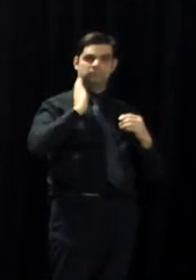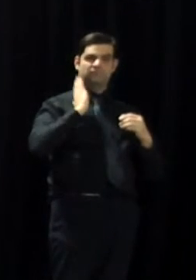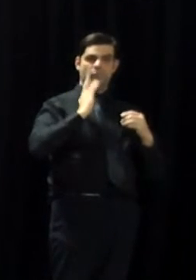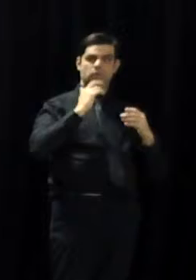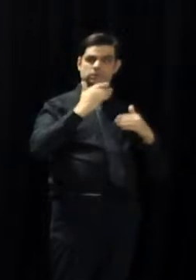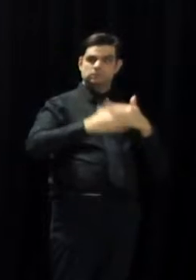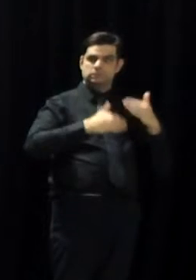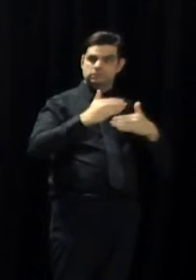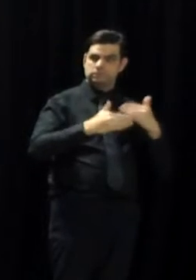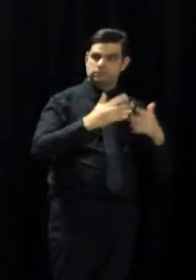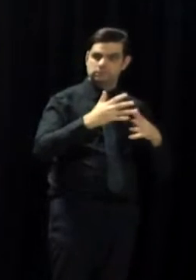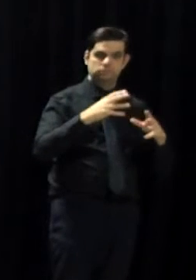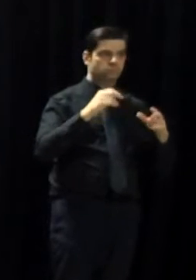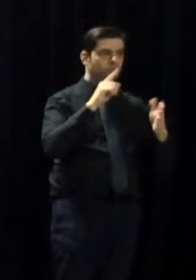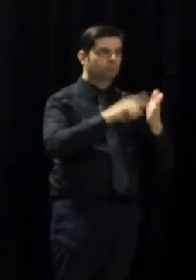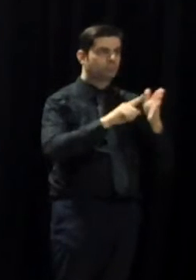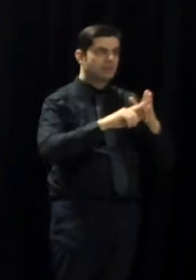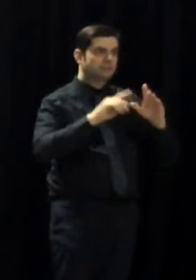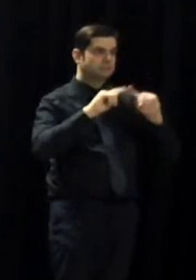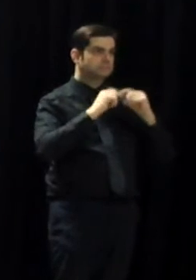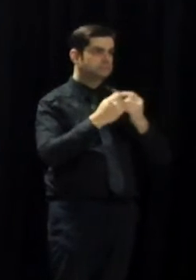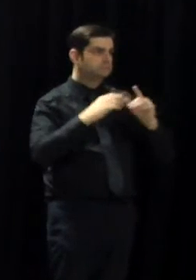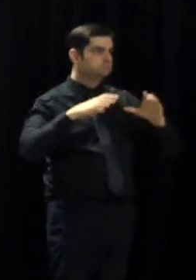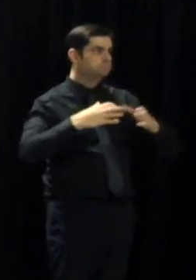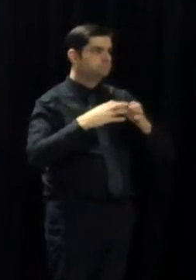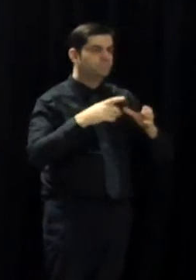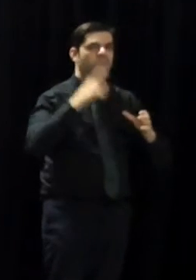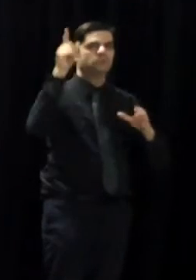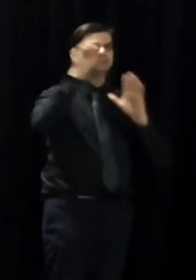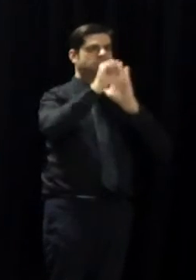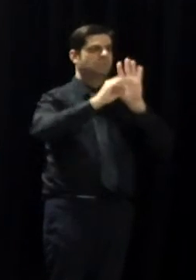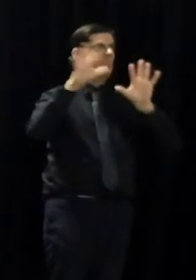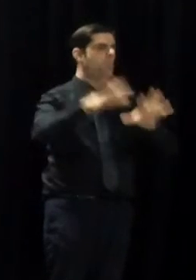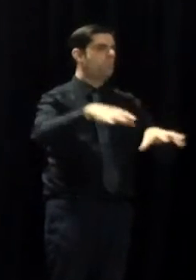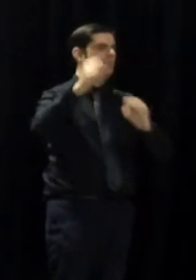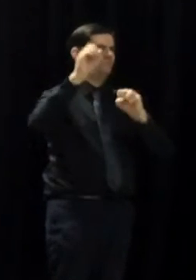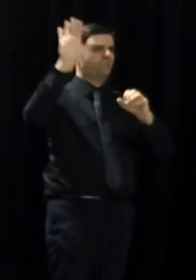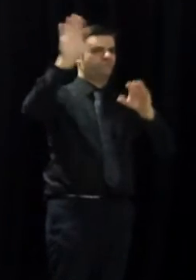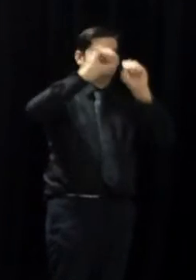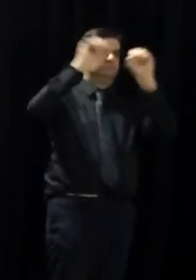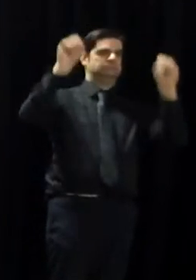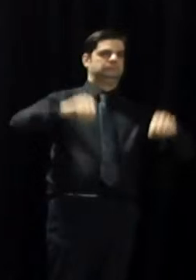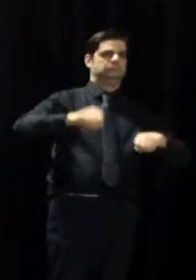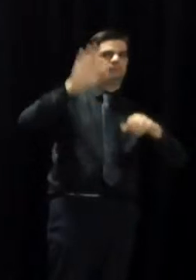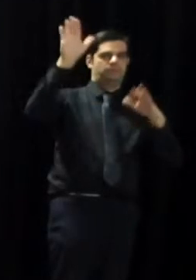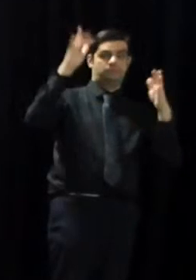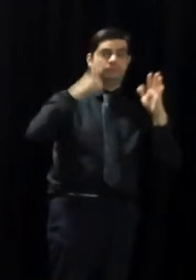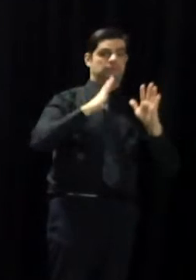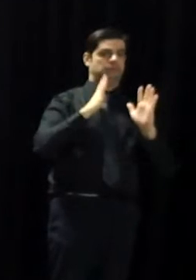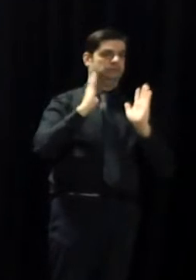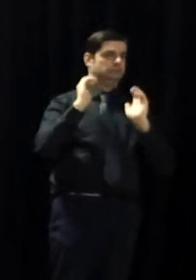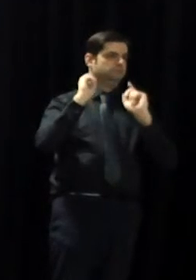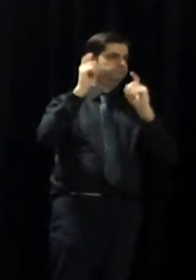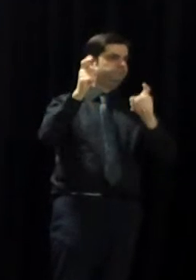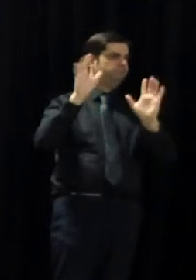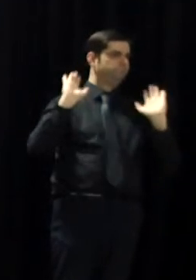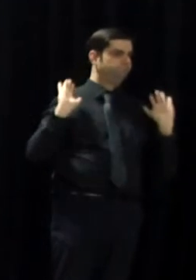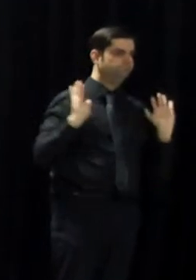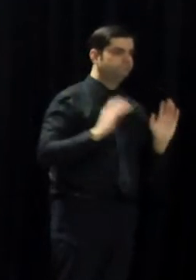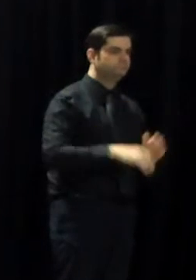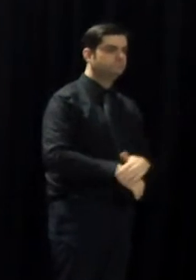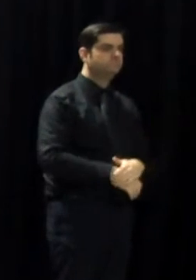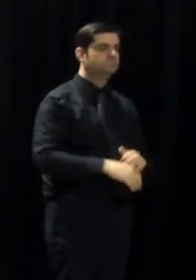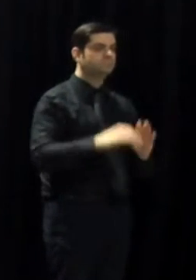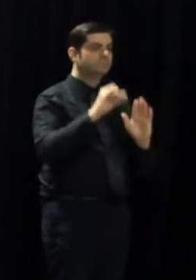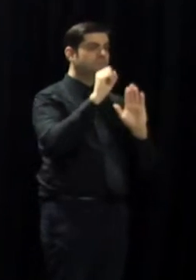behind with the increased loads, where if we feel that we can get better outcomes using our own people for contact tracing, we'll just do it